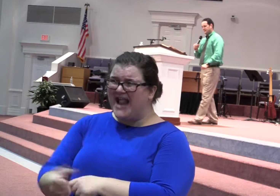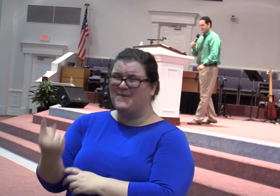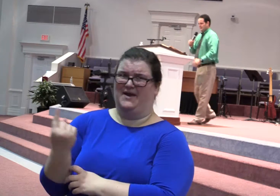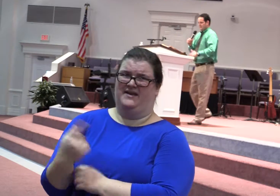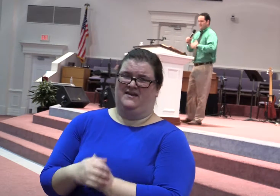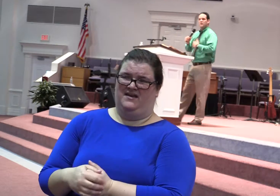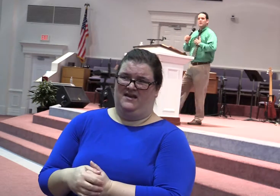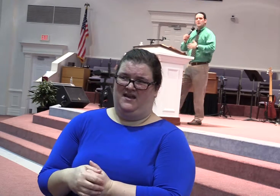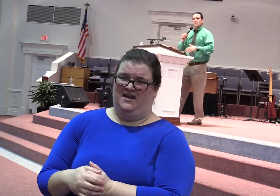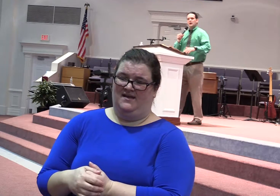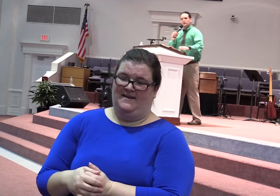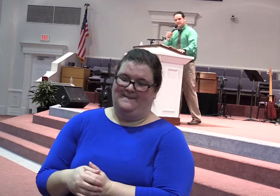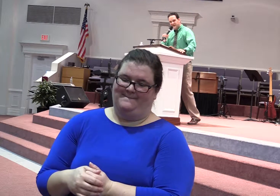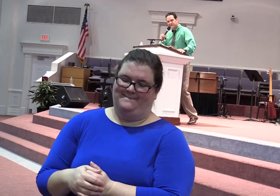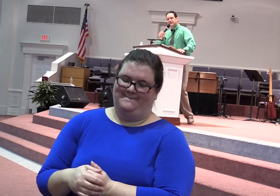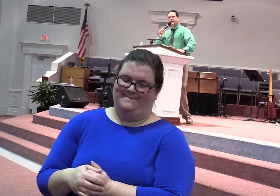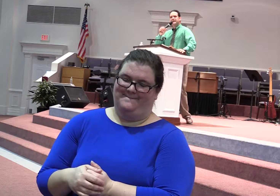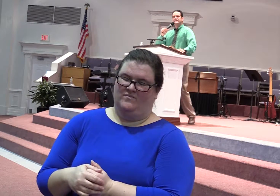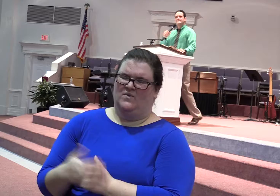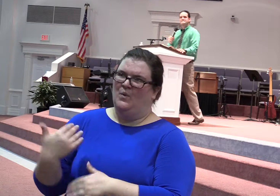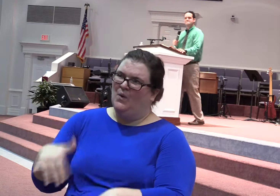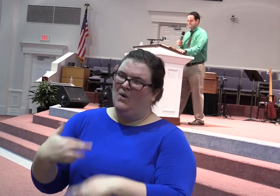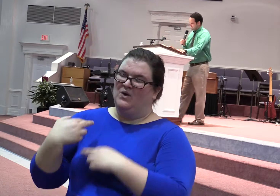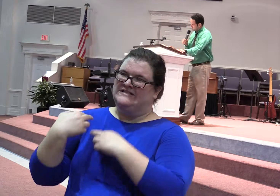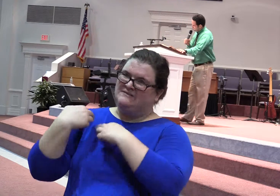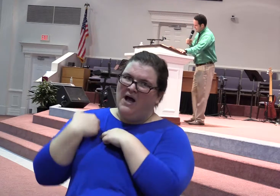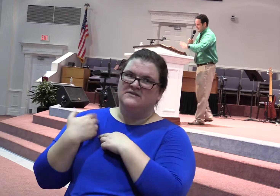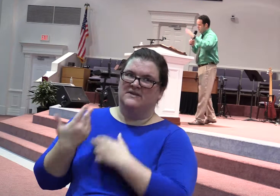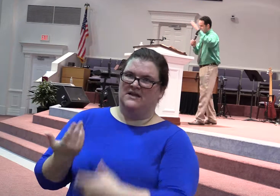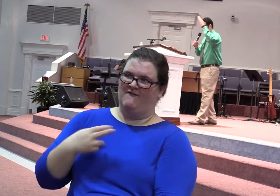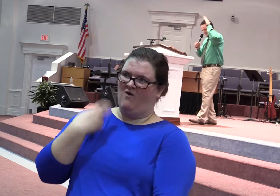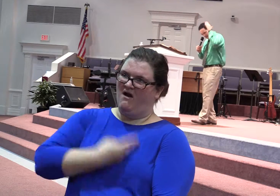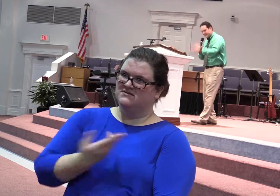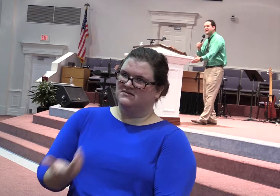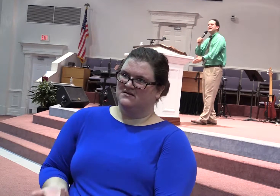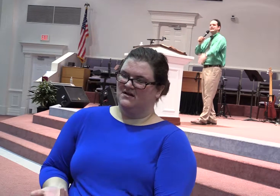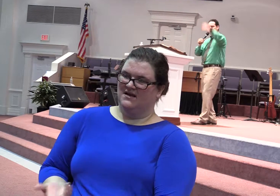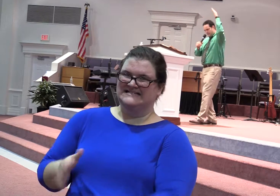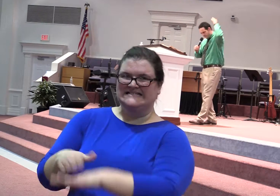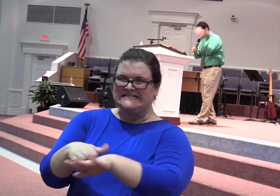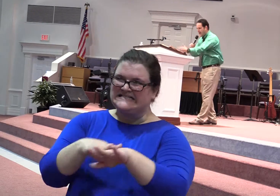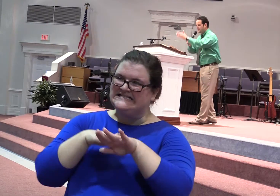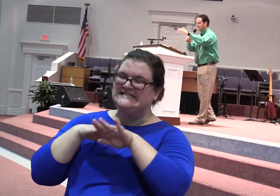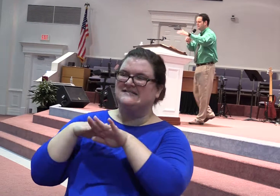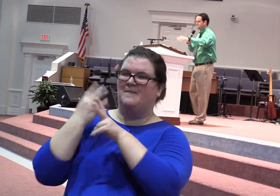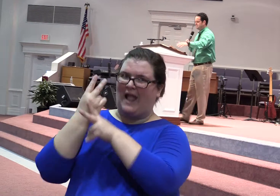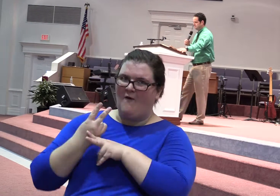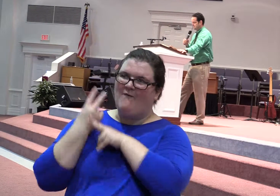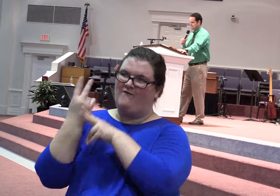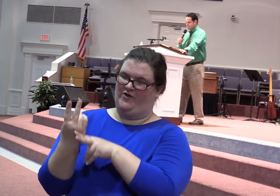Ooh, what a responsibility. Amen. Hallelujah. Take heed. Be careful.